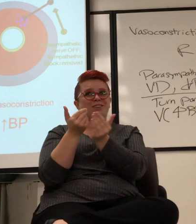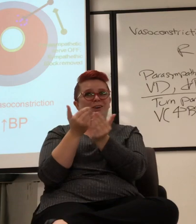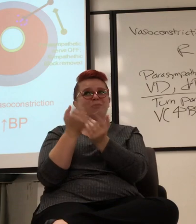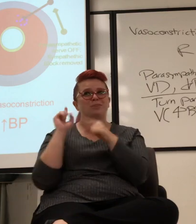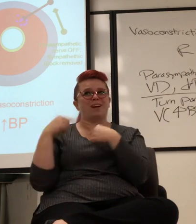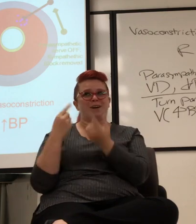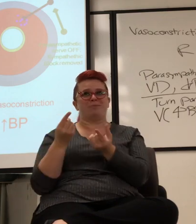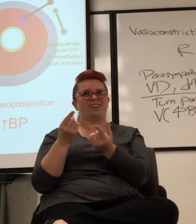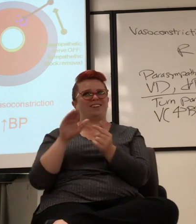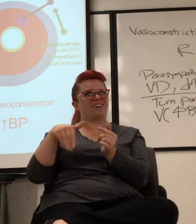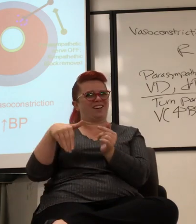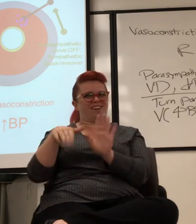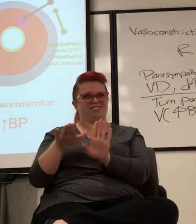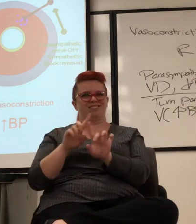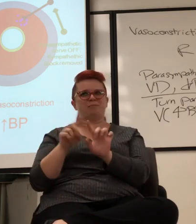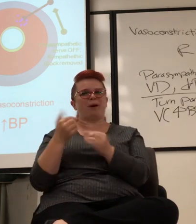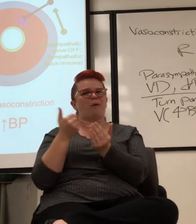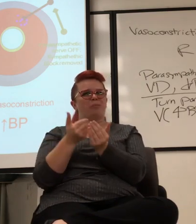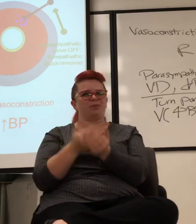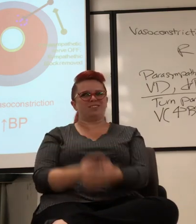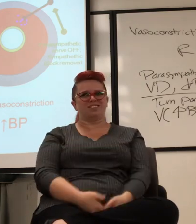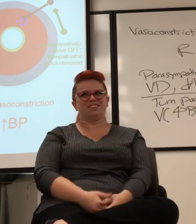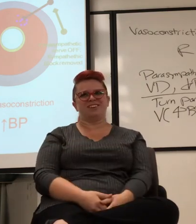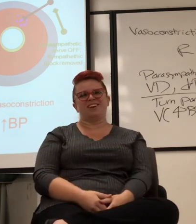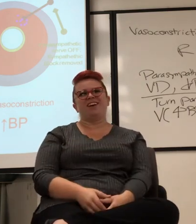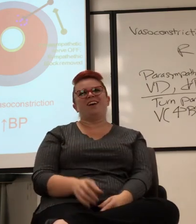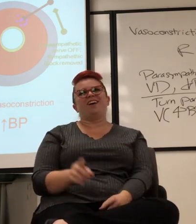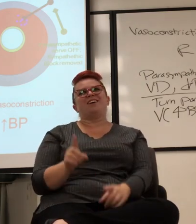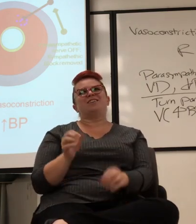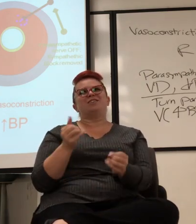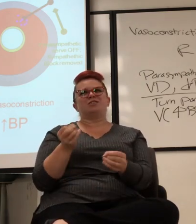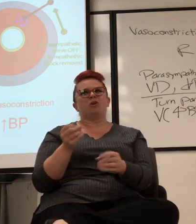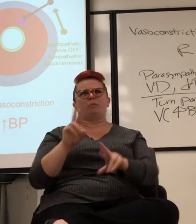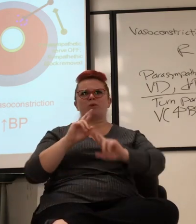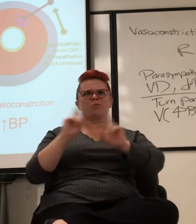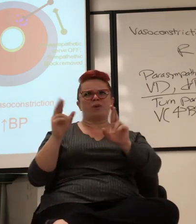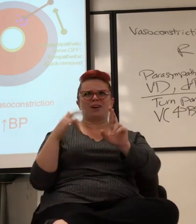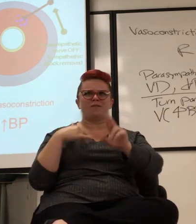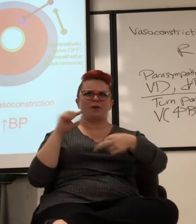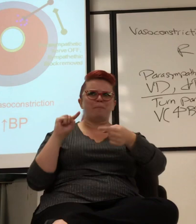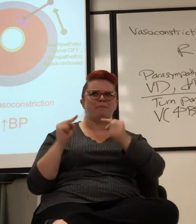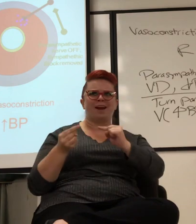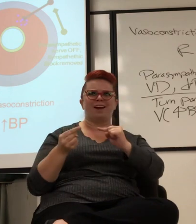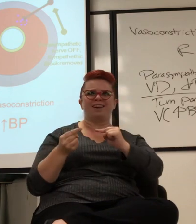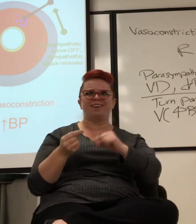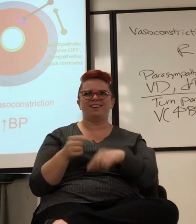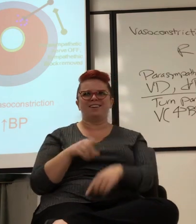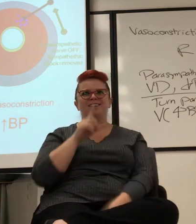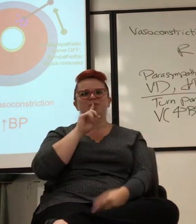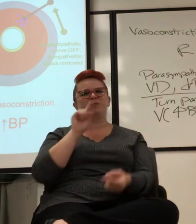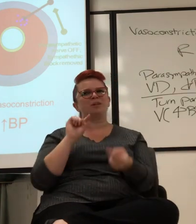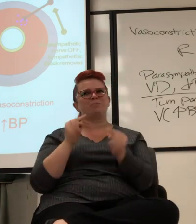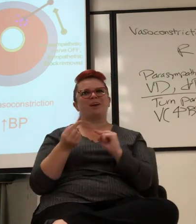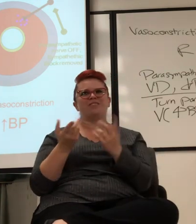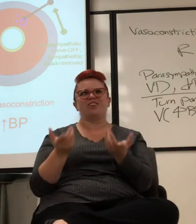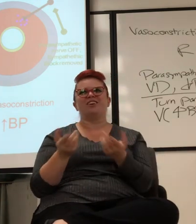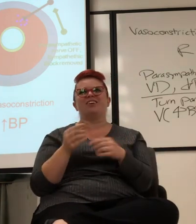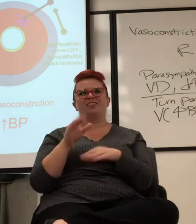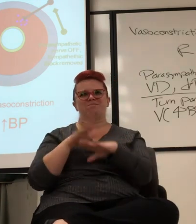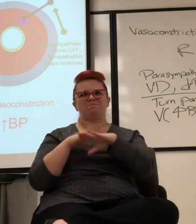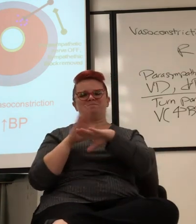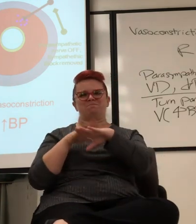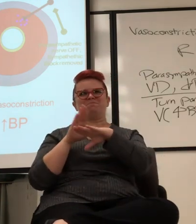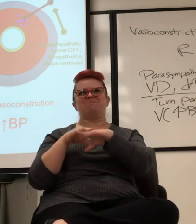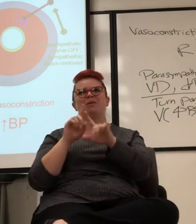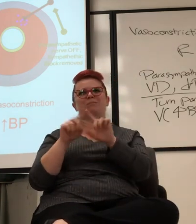yet. So be prepared to subject yourself to pain. It is painful. I just got to warn you.